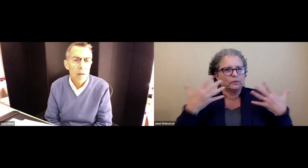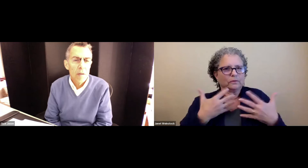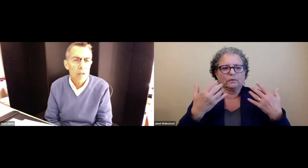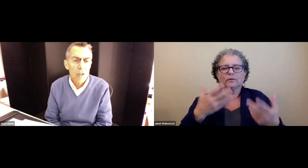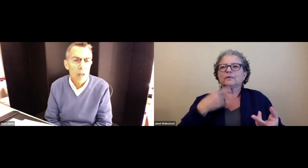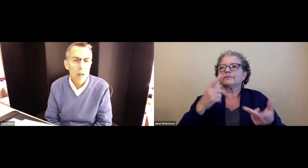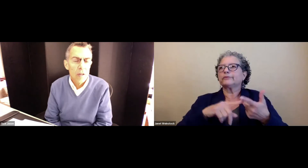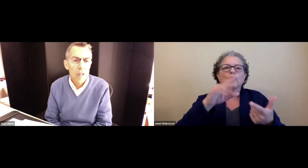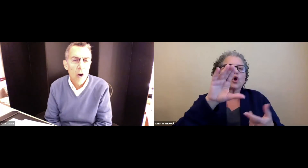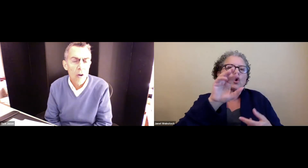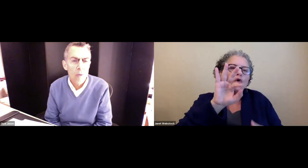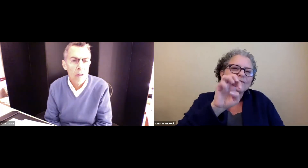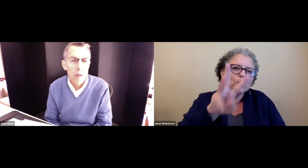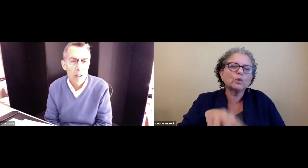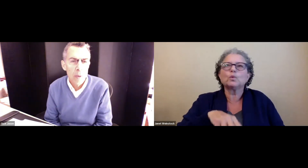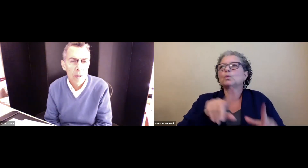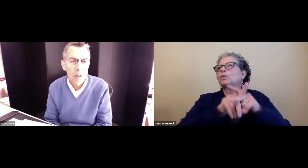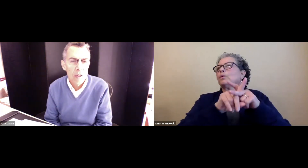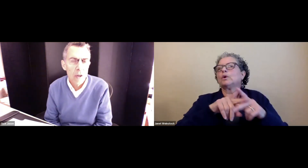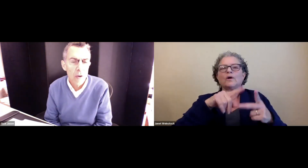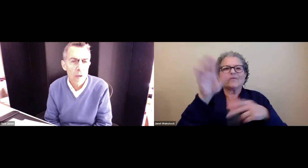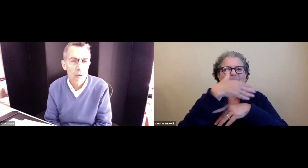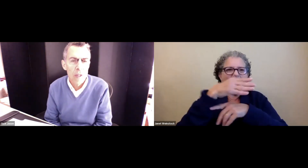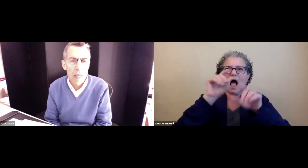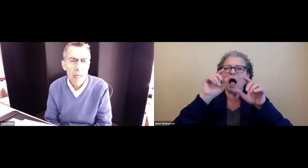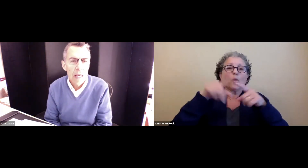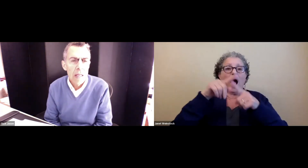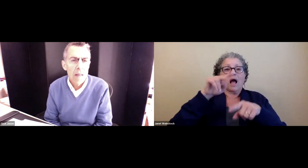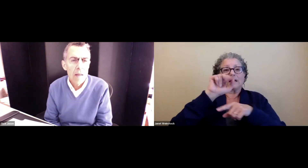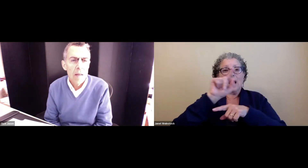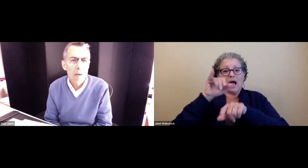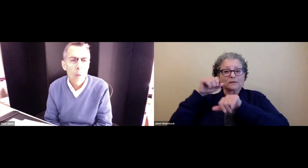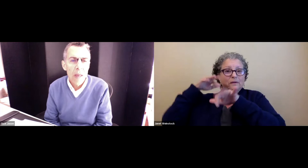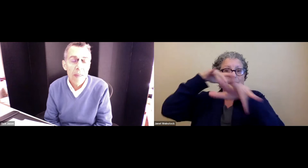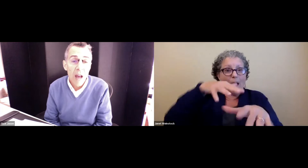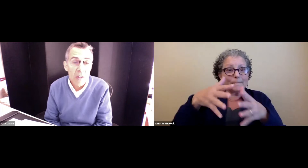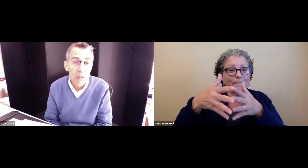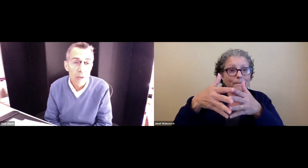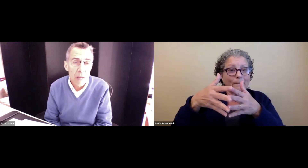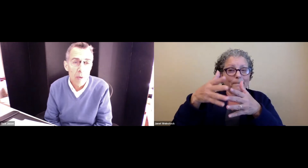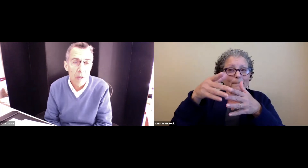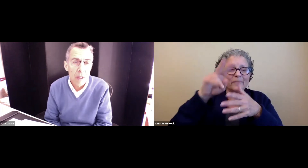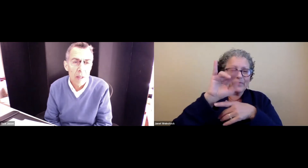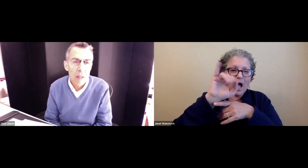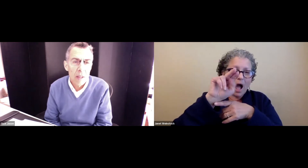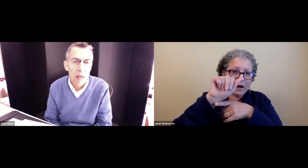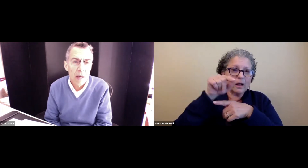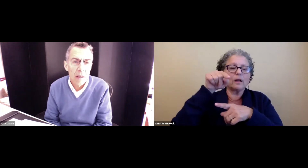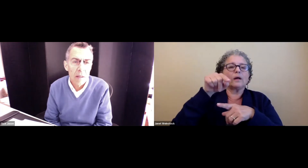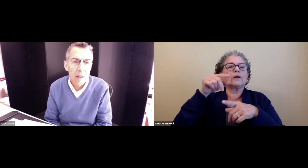just these heart-rending experiences, the curfews, when the Nazis, for example, came